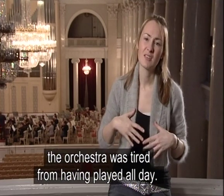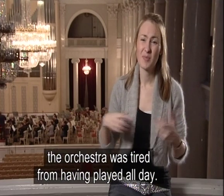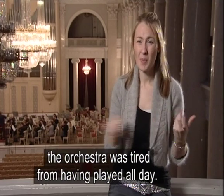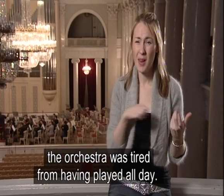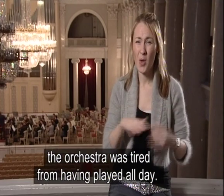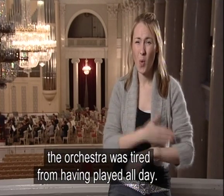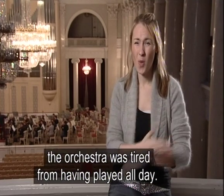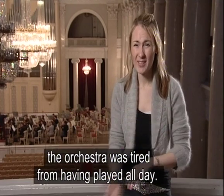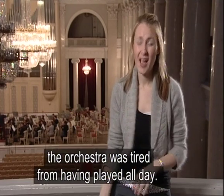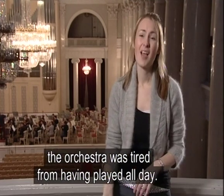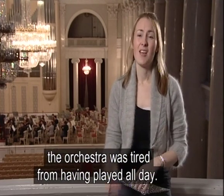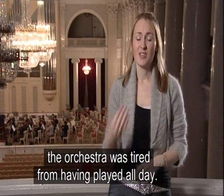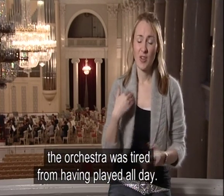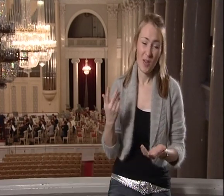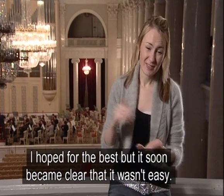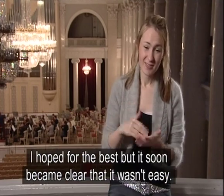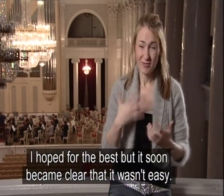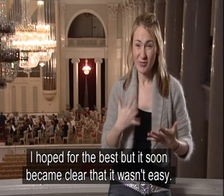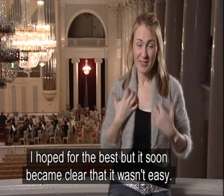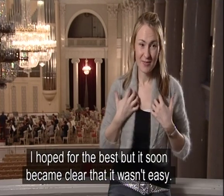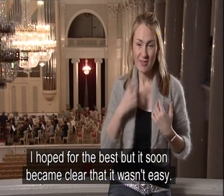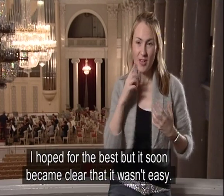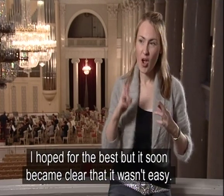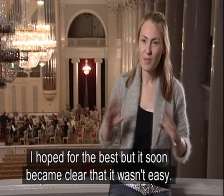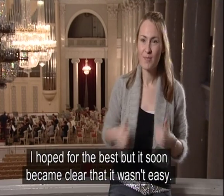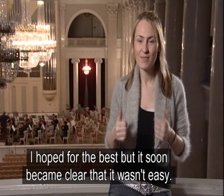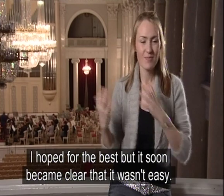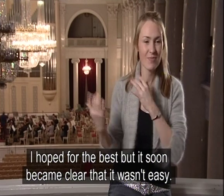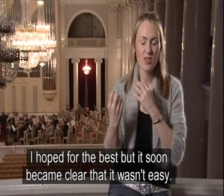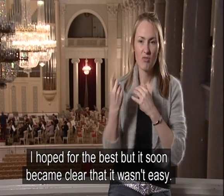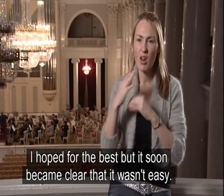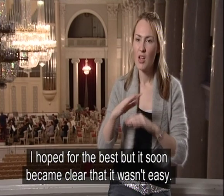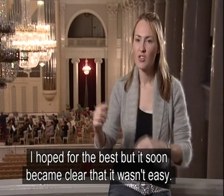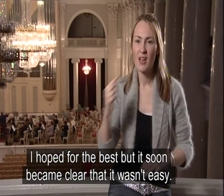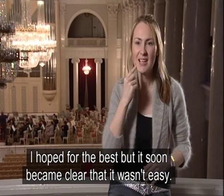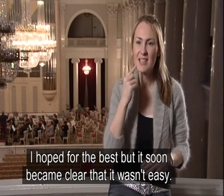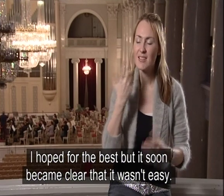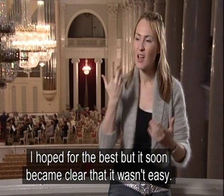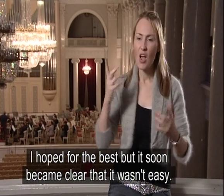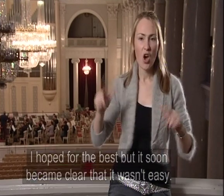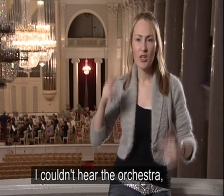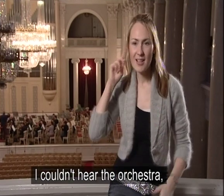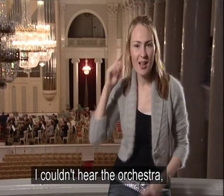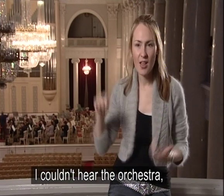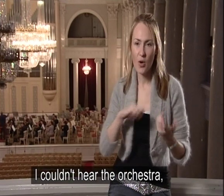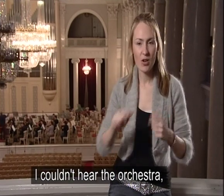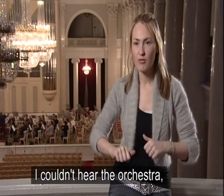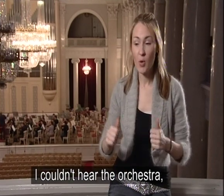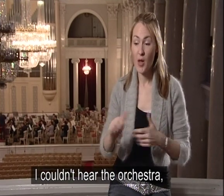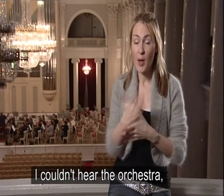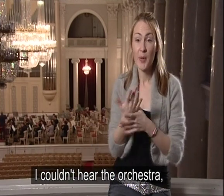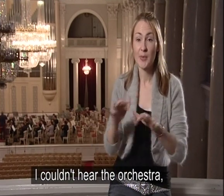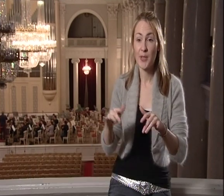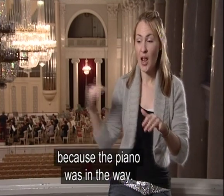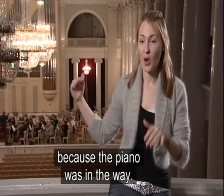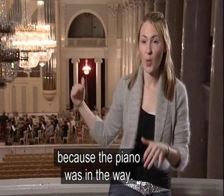my turn, the orchestra was tired from having played all day. I hoped for the best, but it soon became clear that it wasn't easy. I